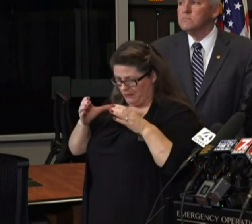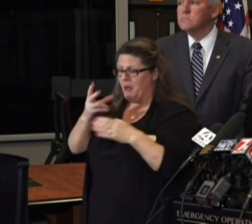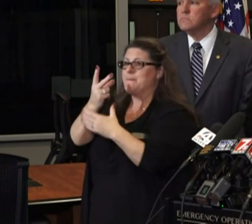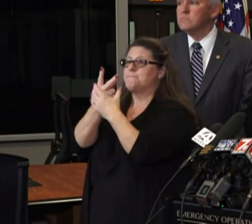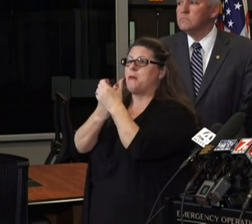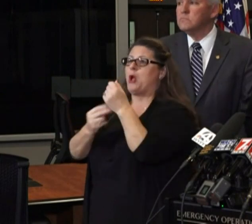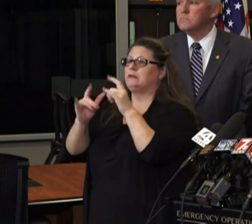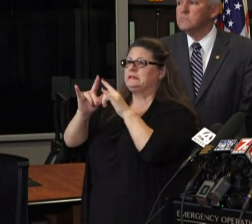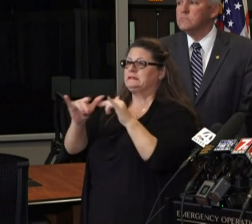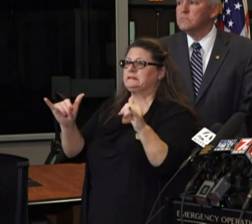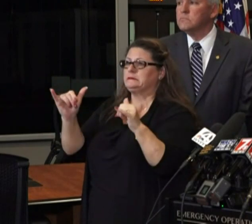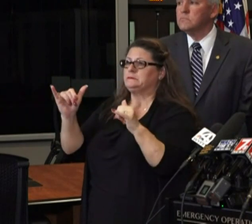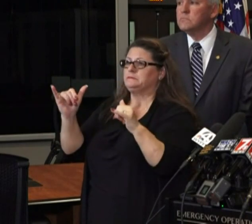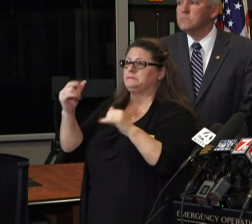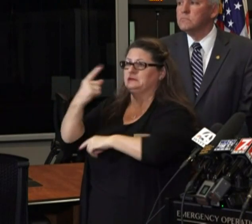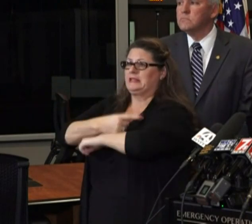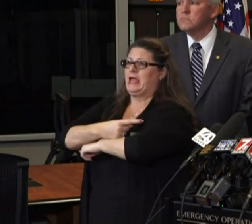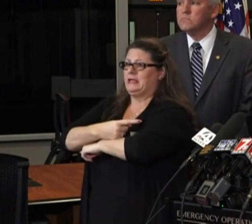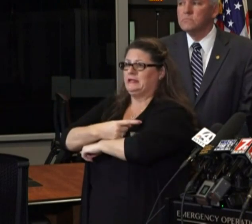were resulted out on the same day.